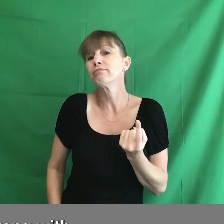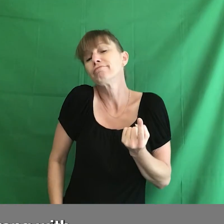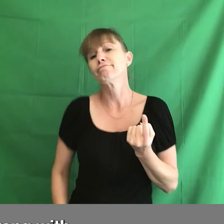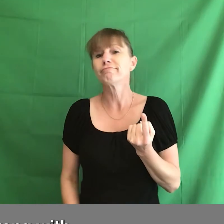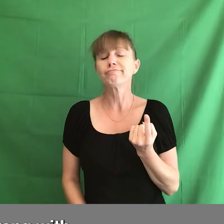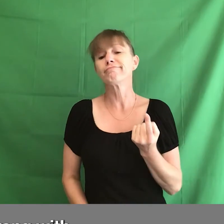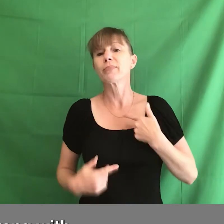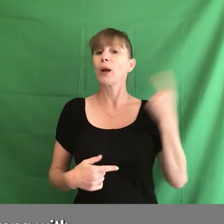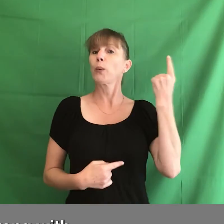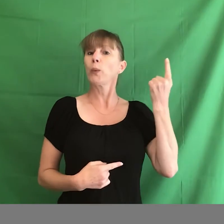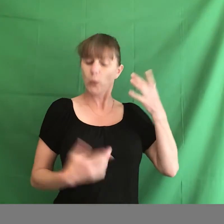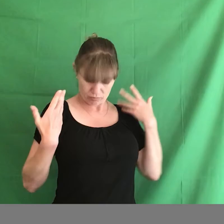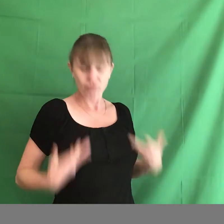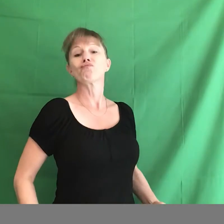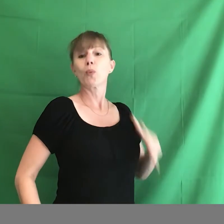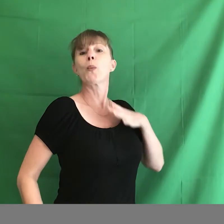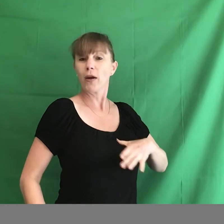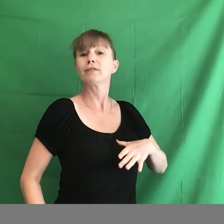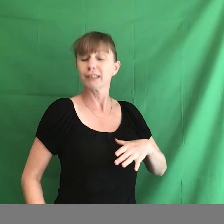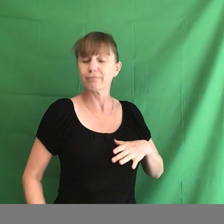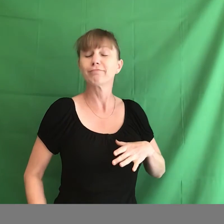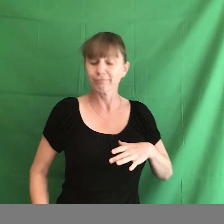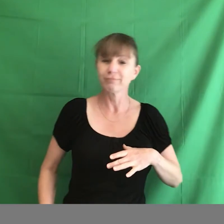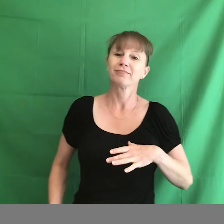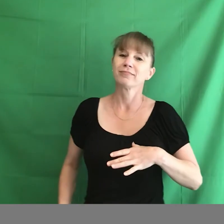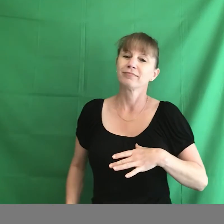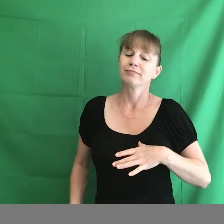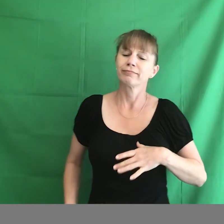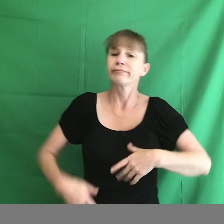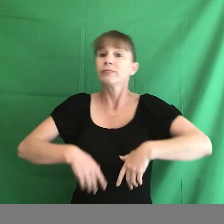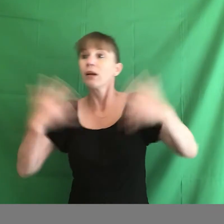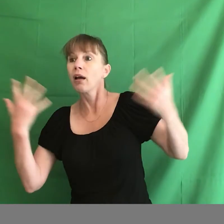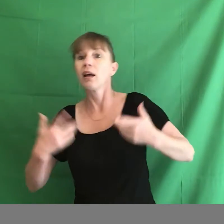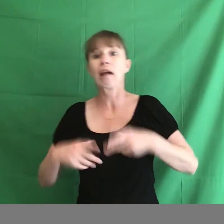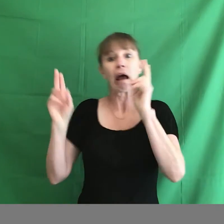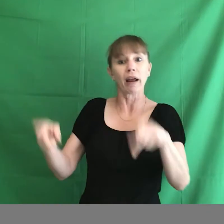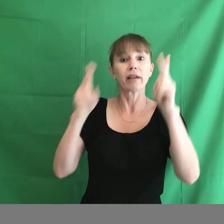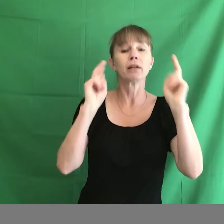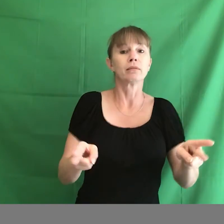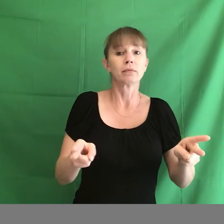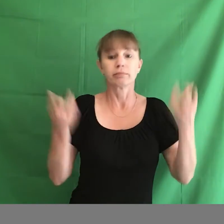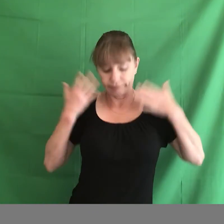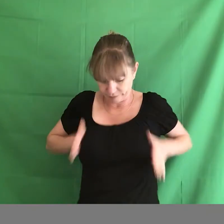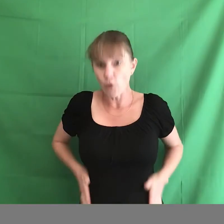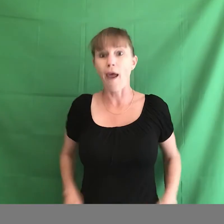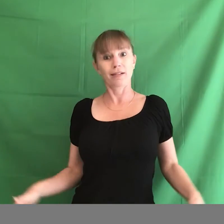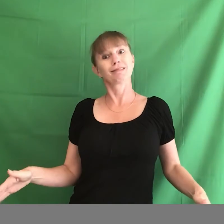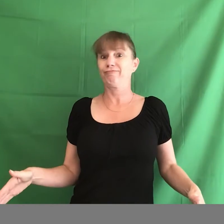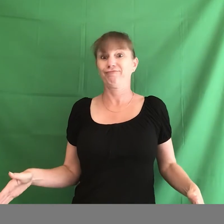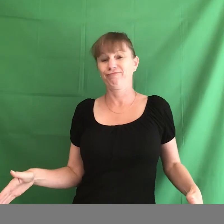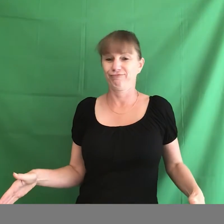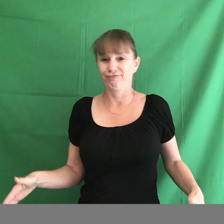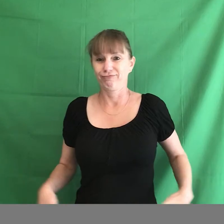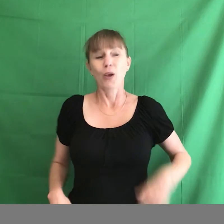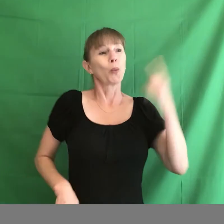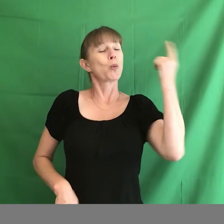yourself? Being who you want to be. Will anybody die if you put on a